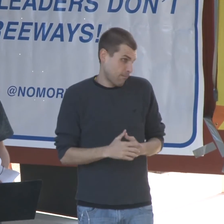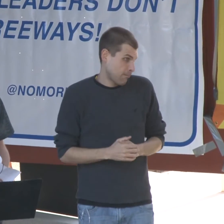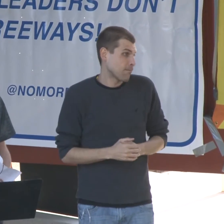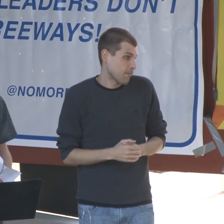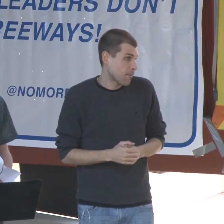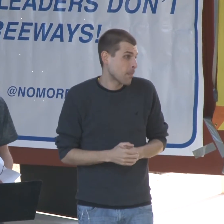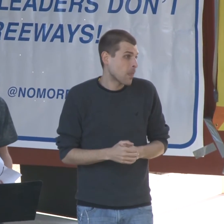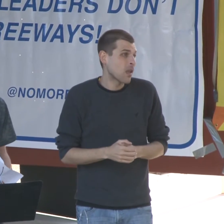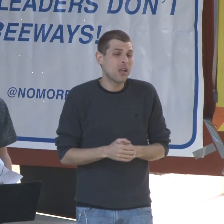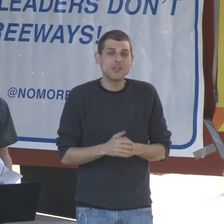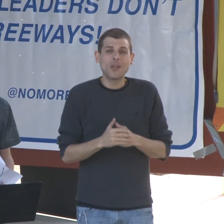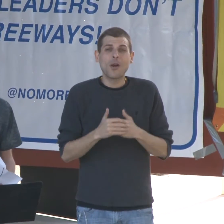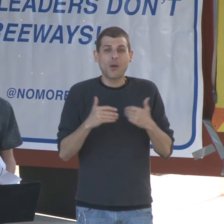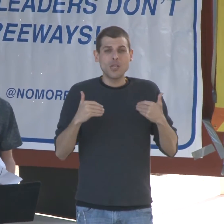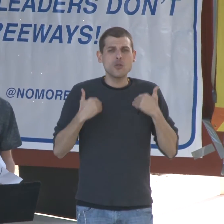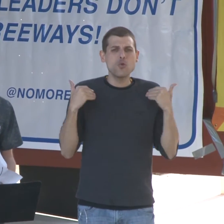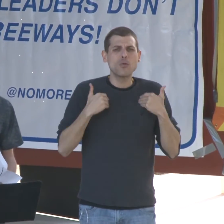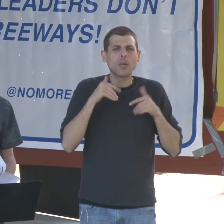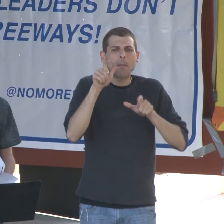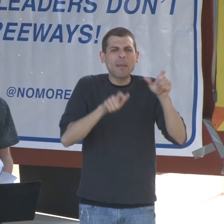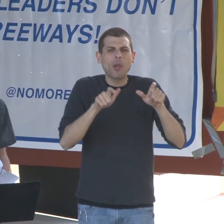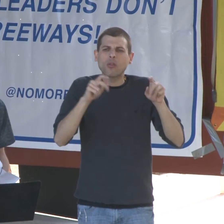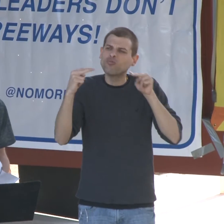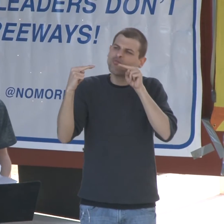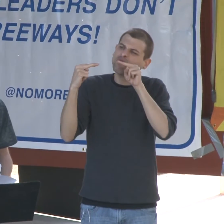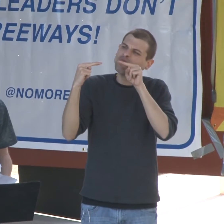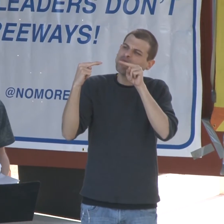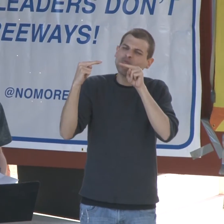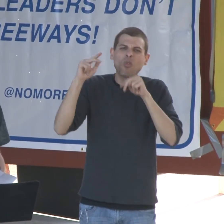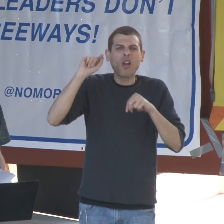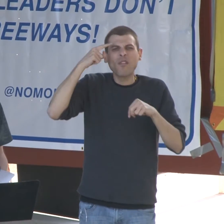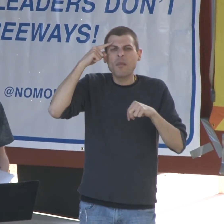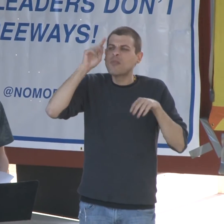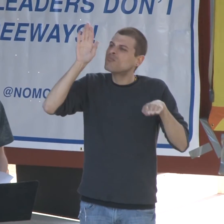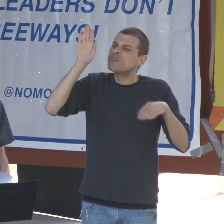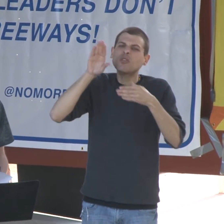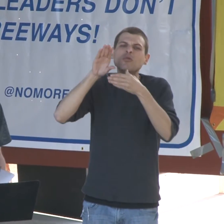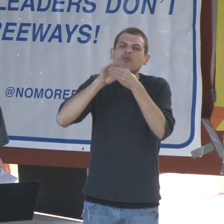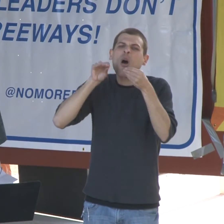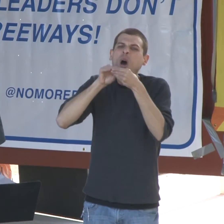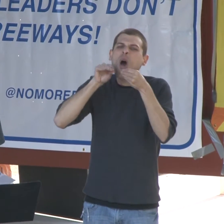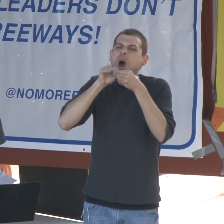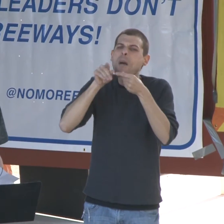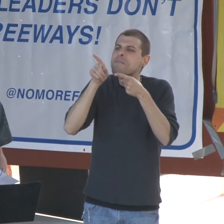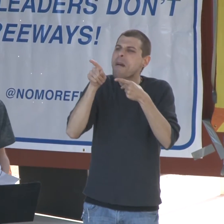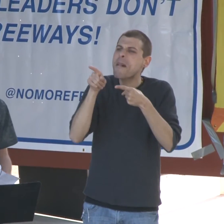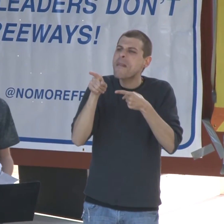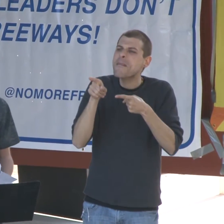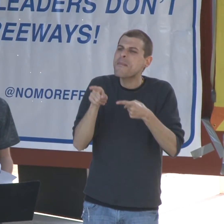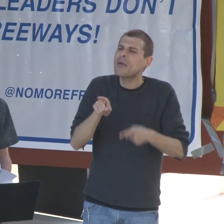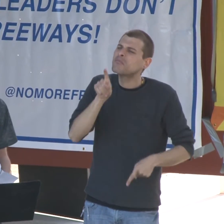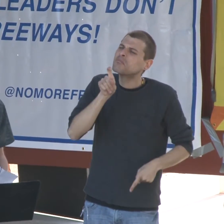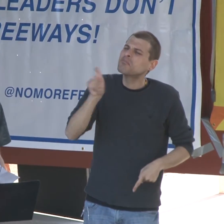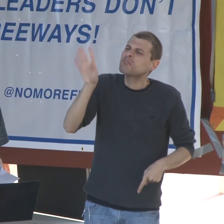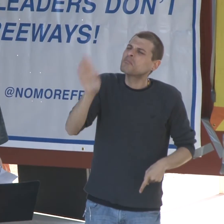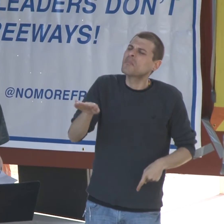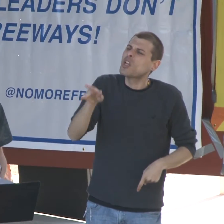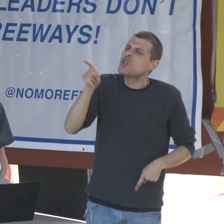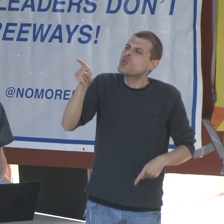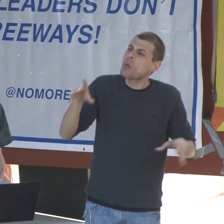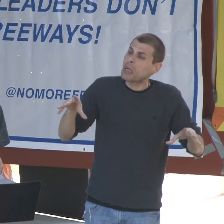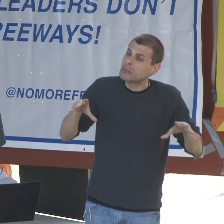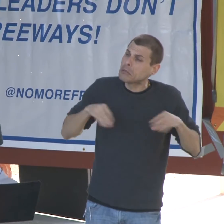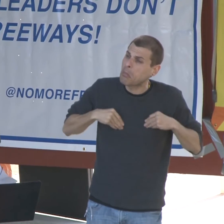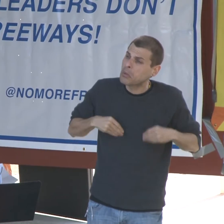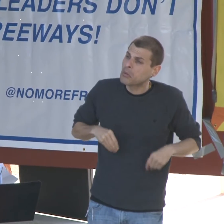Watching youth climate leaders stare down elected officials on the dais in public testimony and look them in the eye and ask, is this an